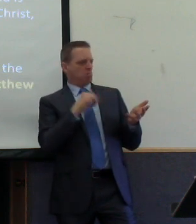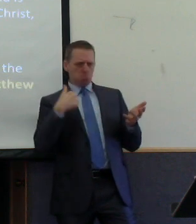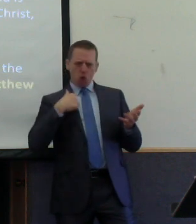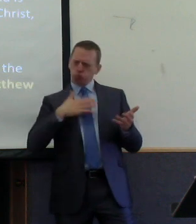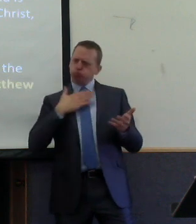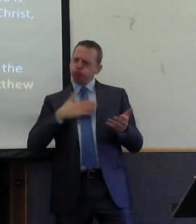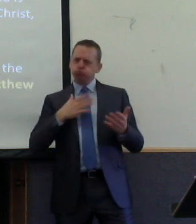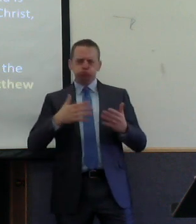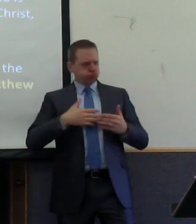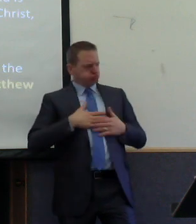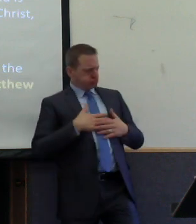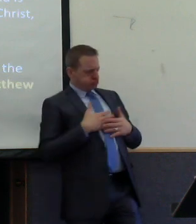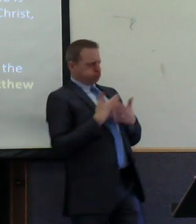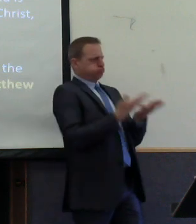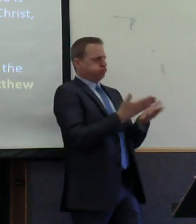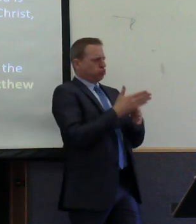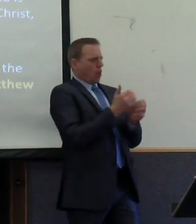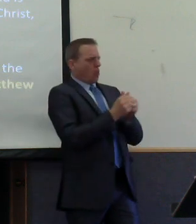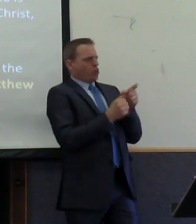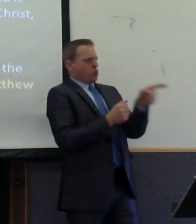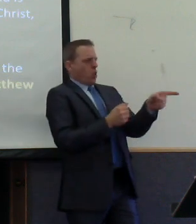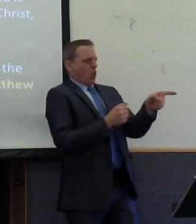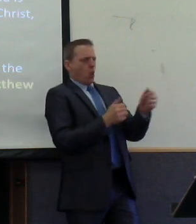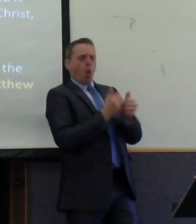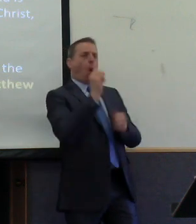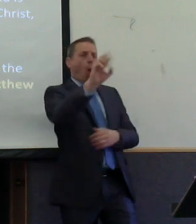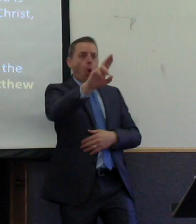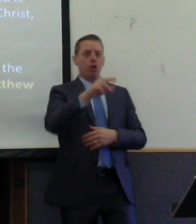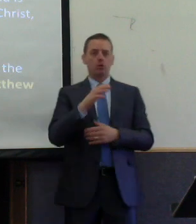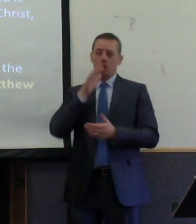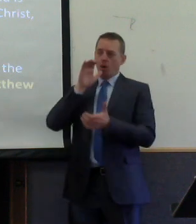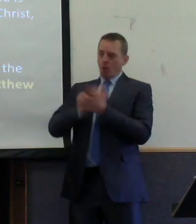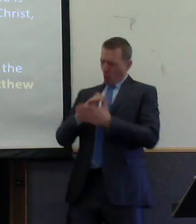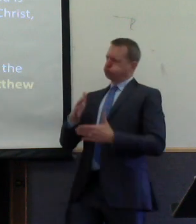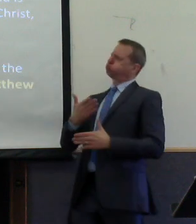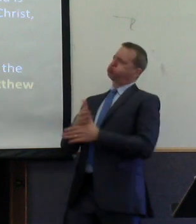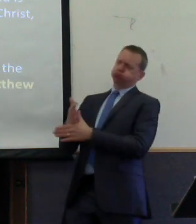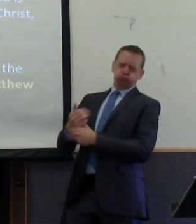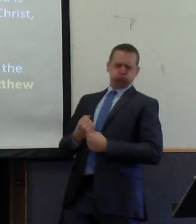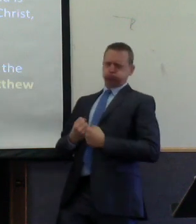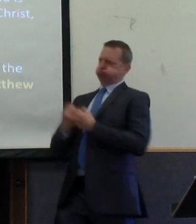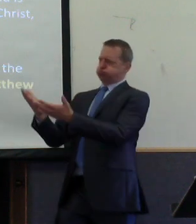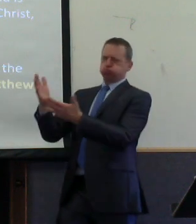95% of the I do the same. Not good.